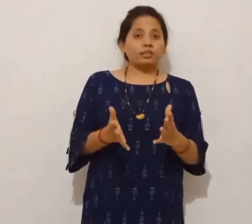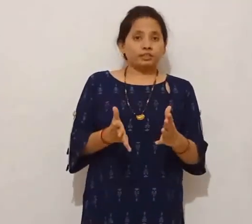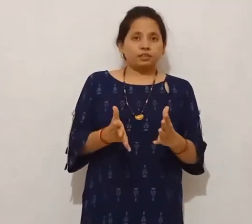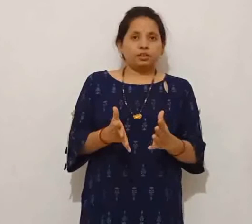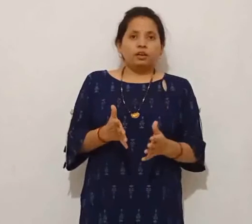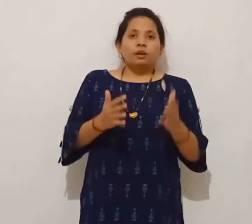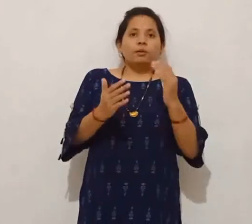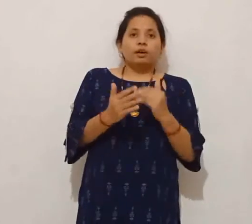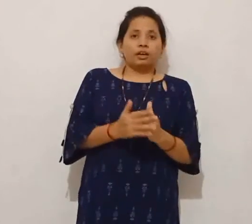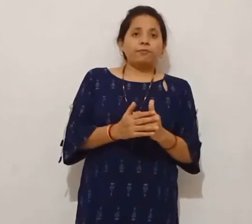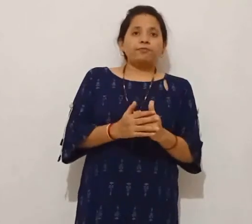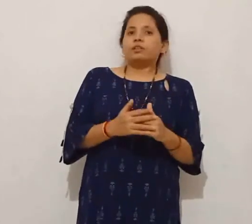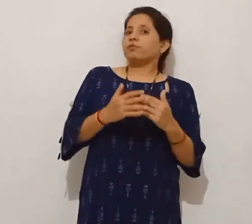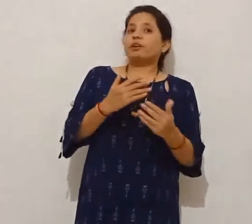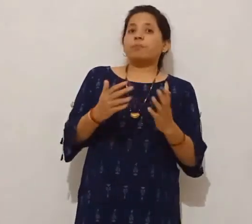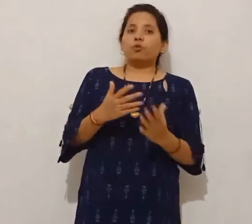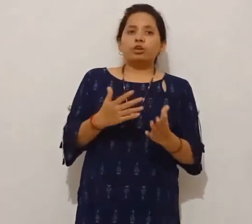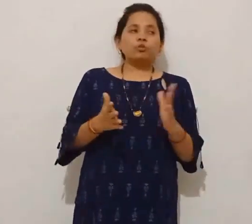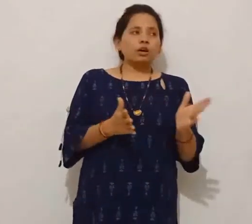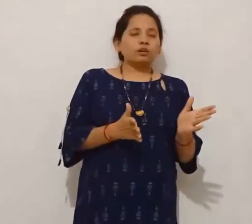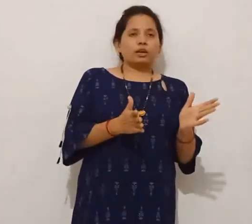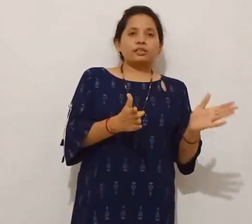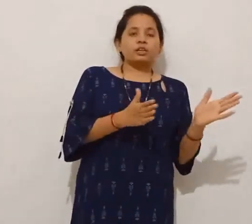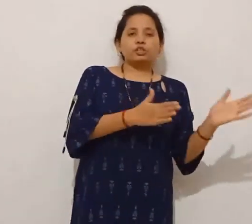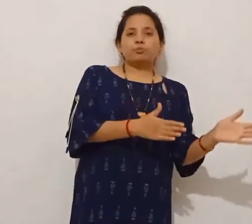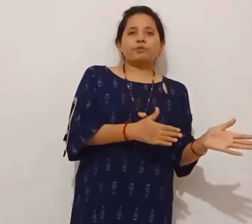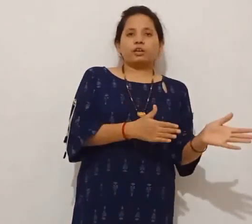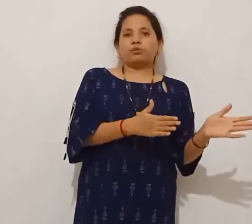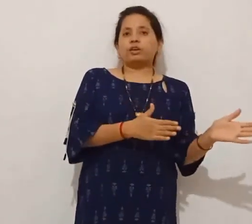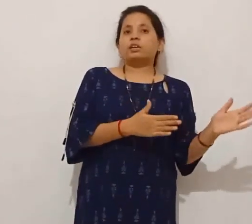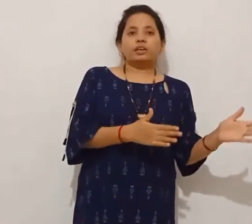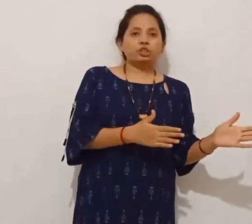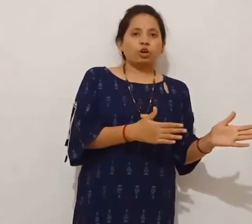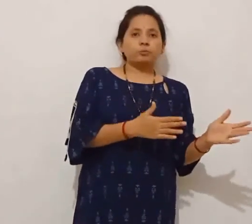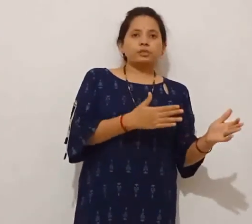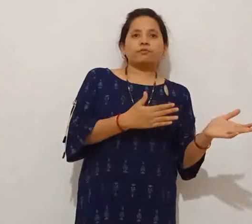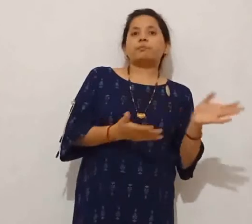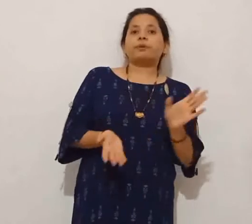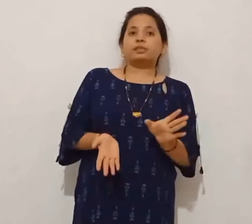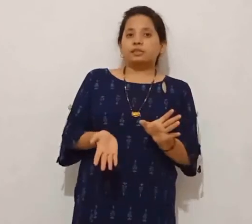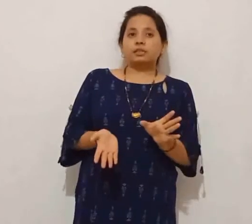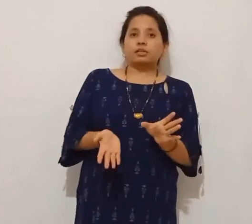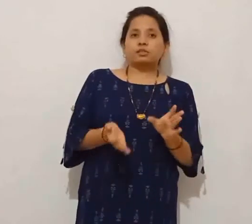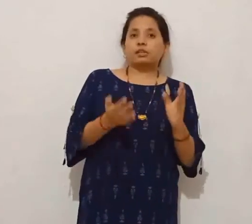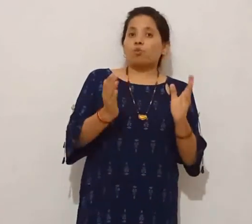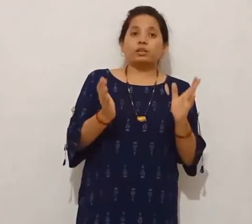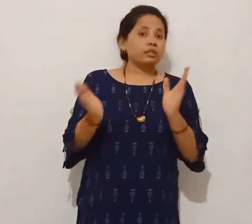quality. If we are going to as a consumer we are going in any shops and we purchase the things and quality is